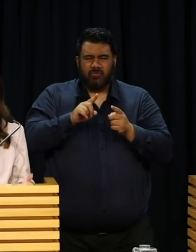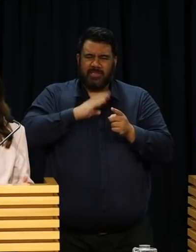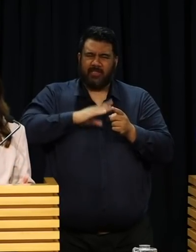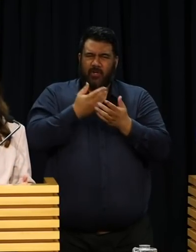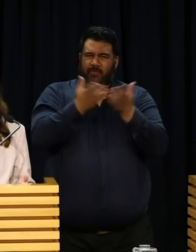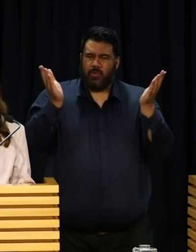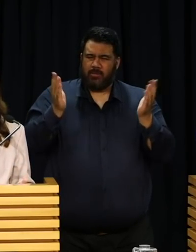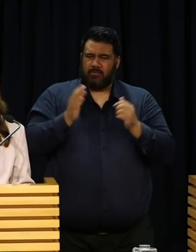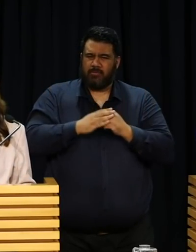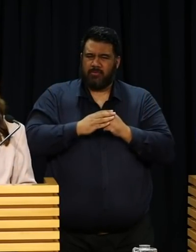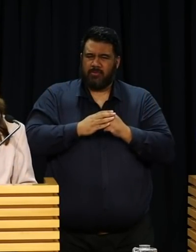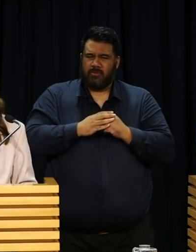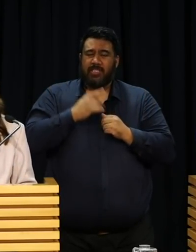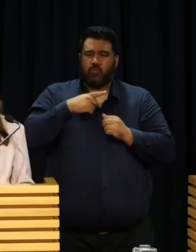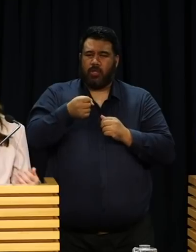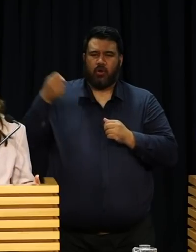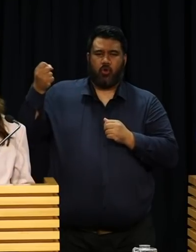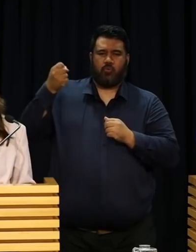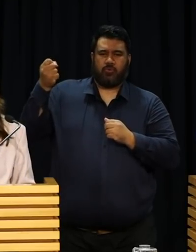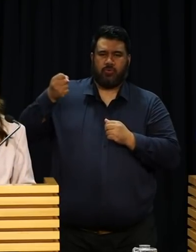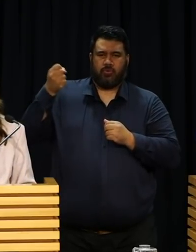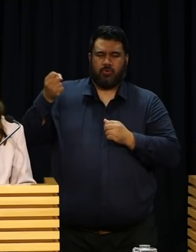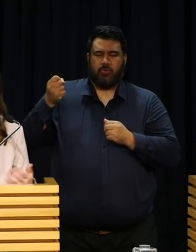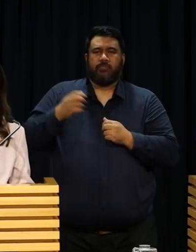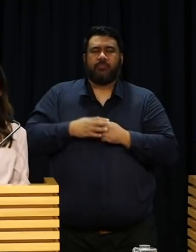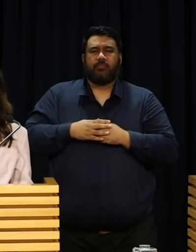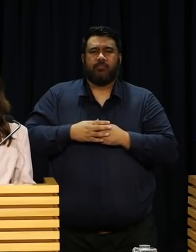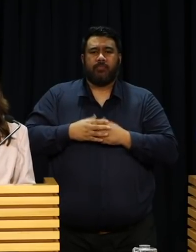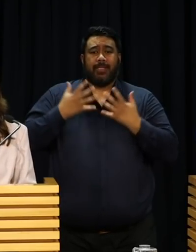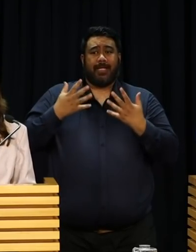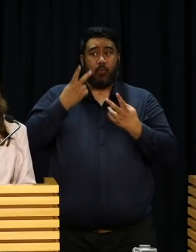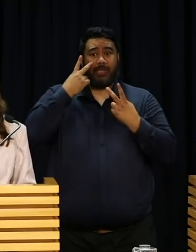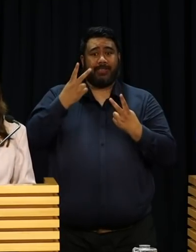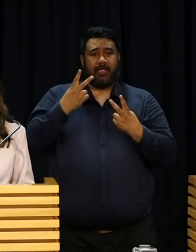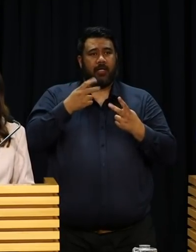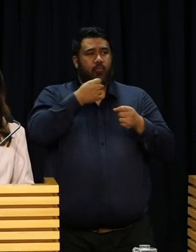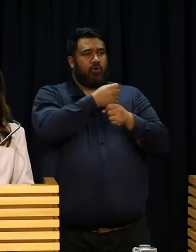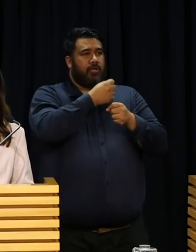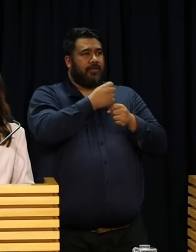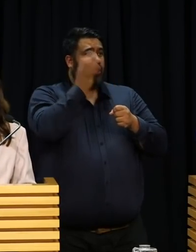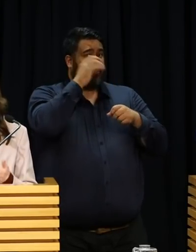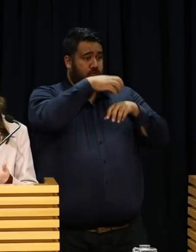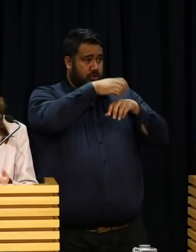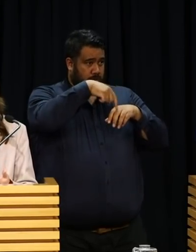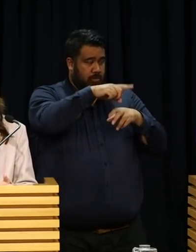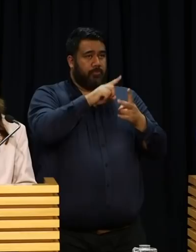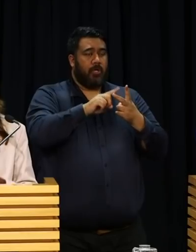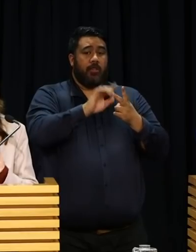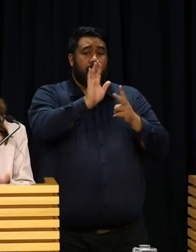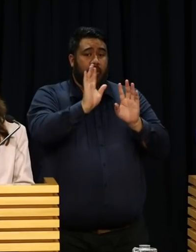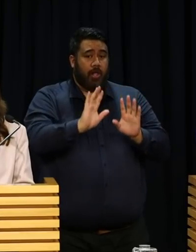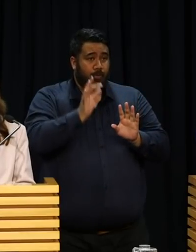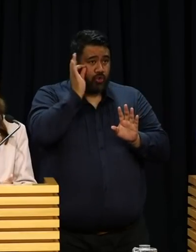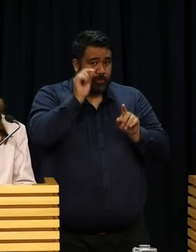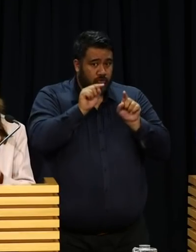time. It went into a hiatus. It's since then become very clear from the likes of the Productivity Commission. The Climate Commission,